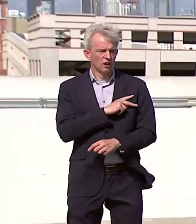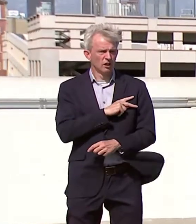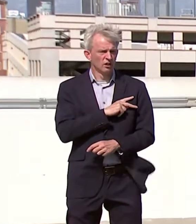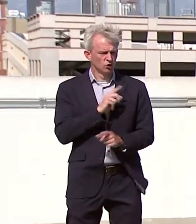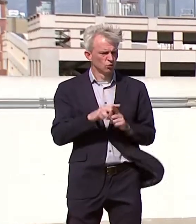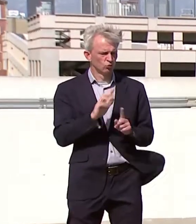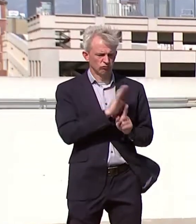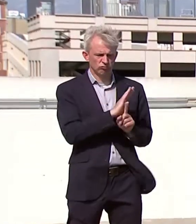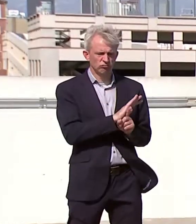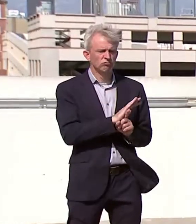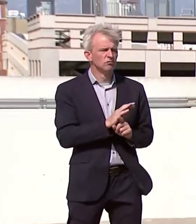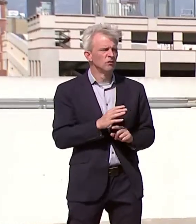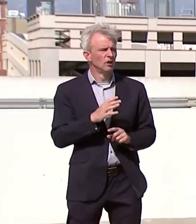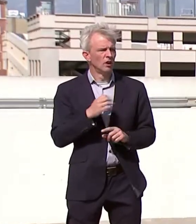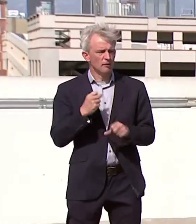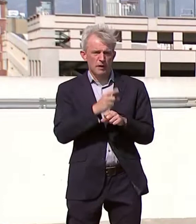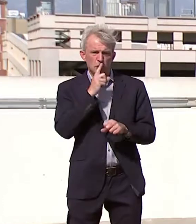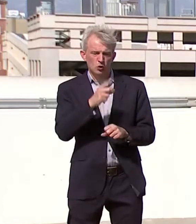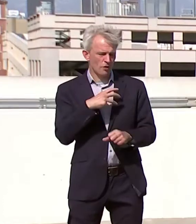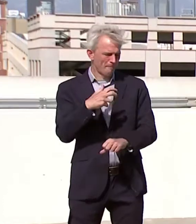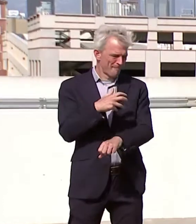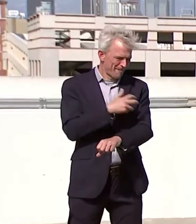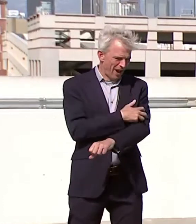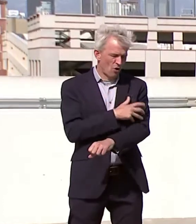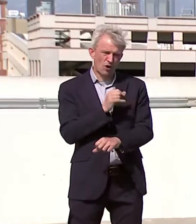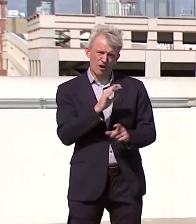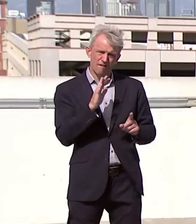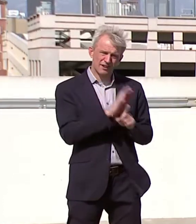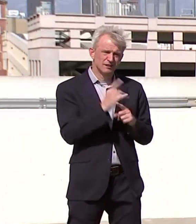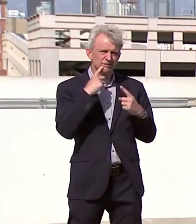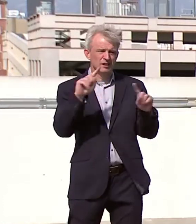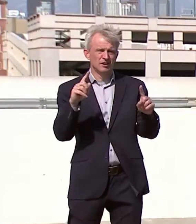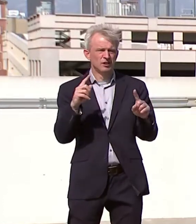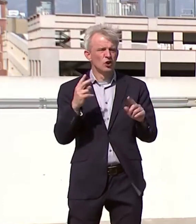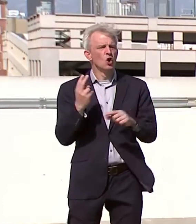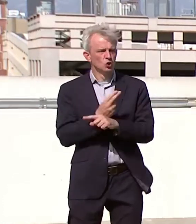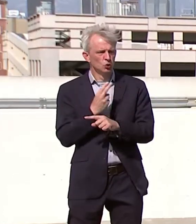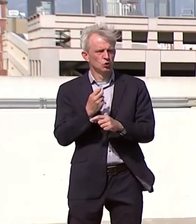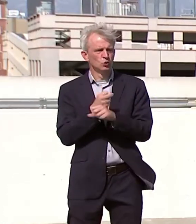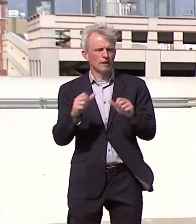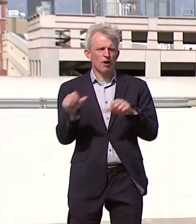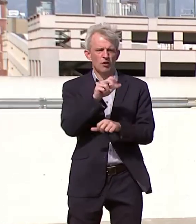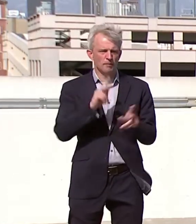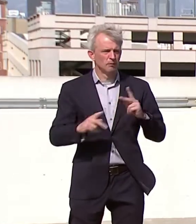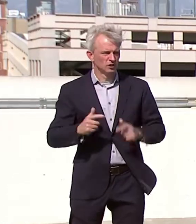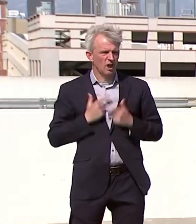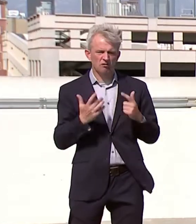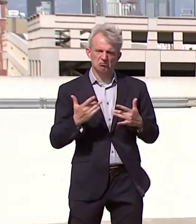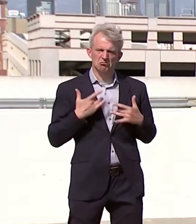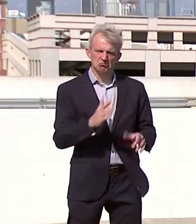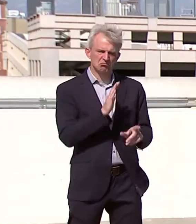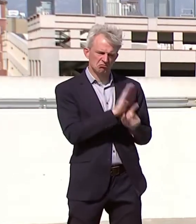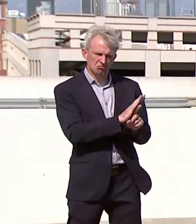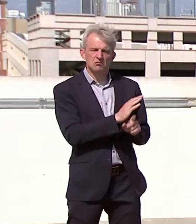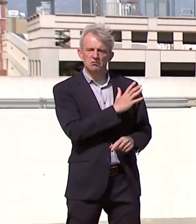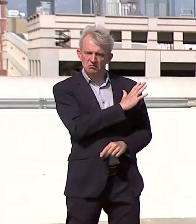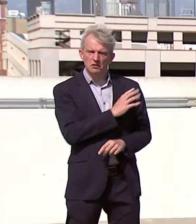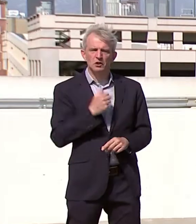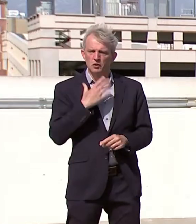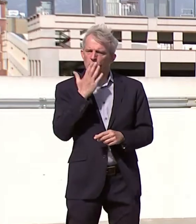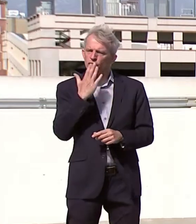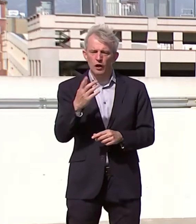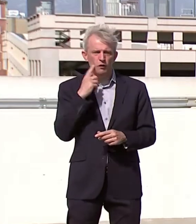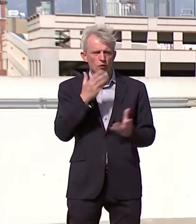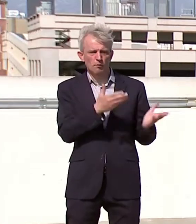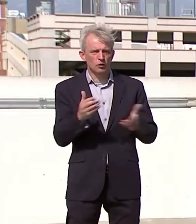actions and the power of his platform to use at saving other people's lives. So thank you for bringing that magic here today and being part